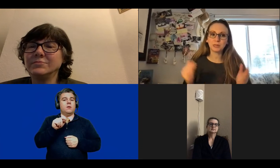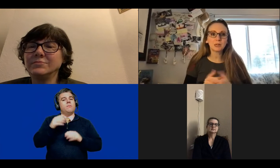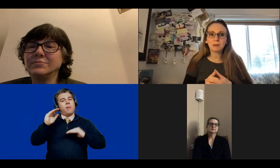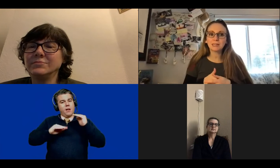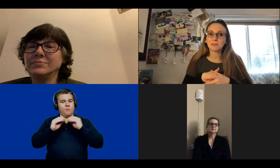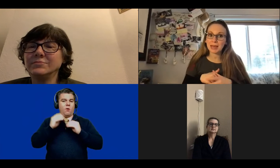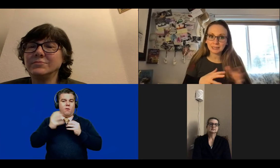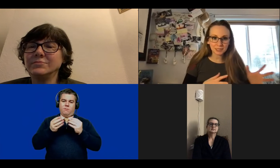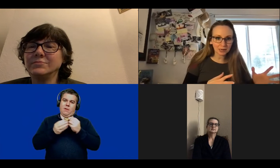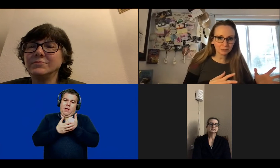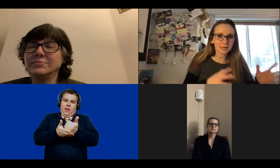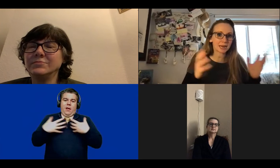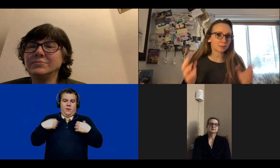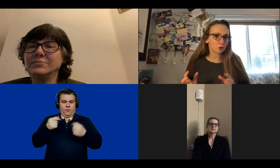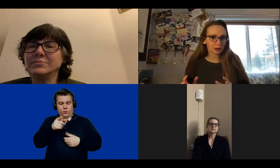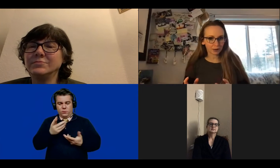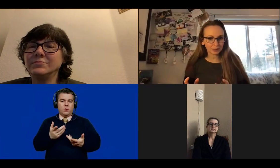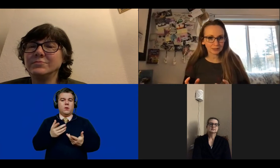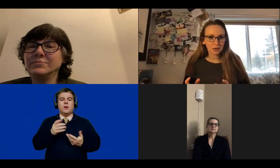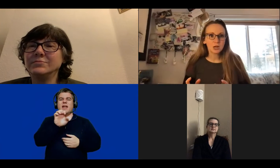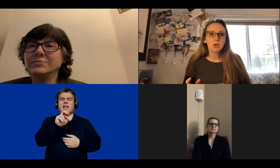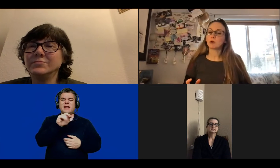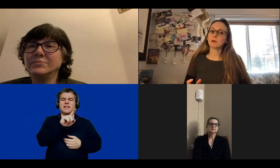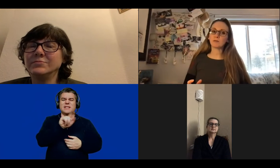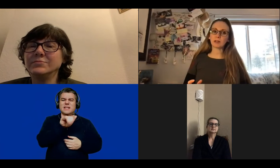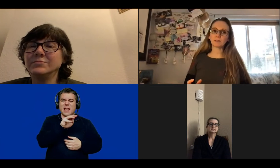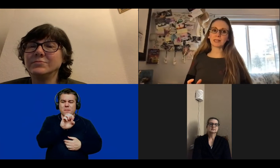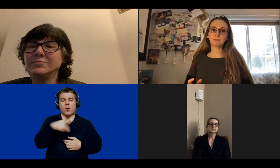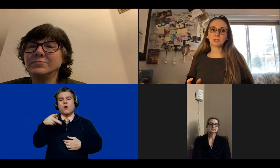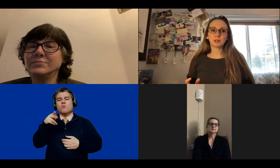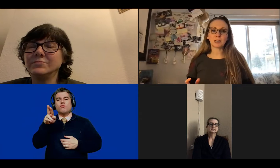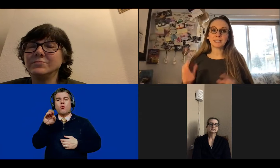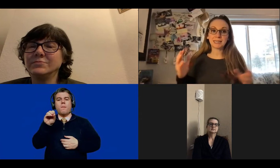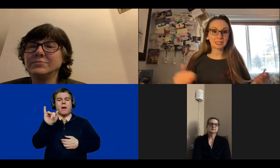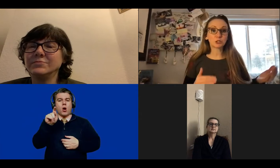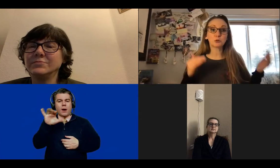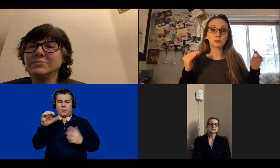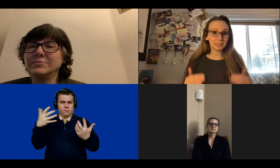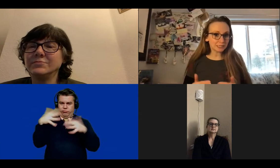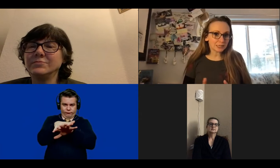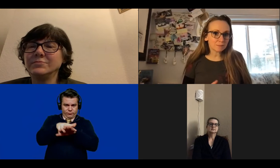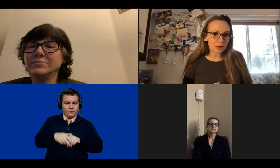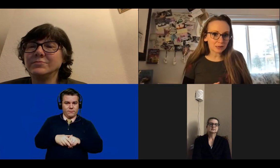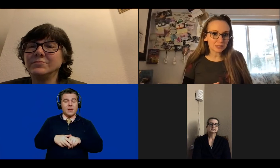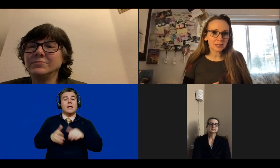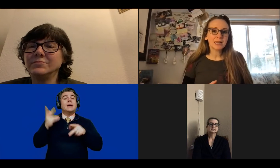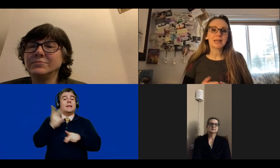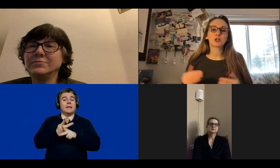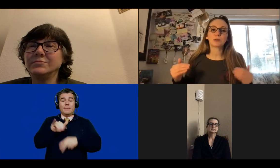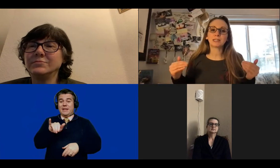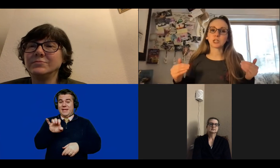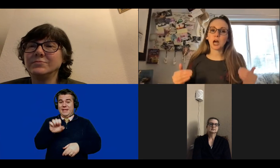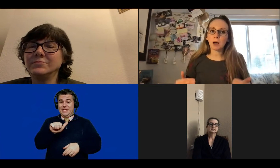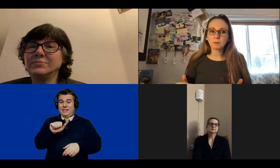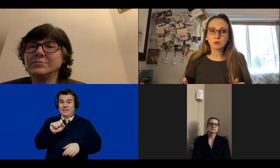a unique blend of enzymes and probiotics. PROBIO5 keeps intestinal yeast in balance, and